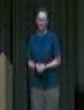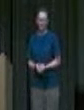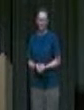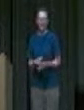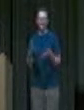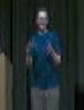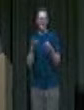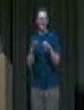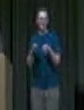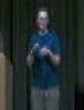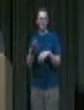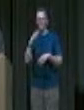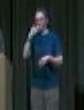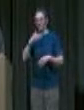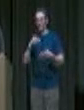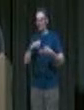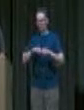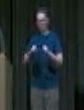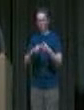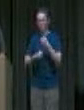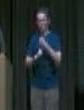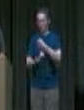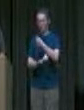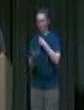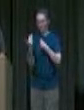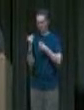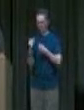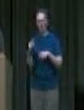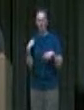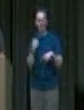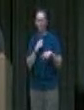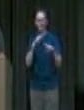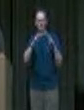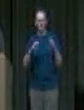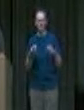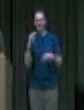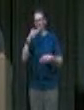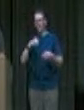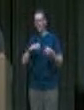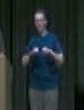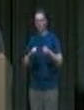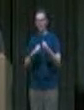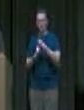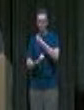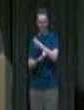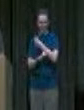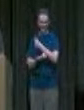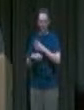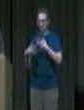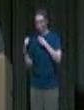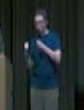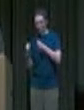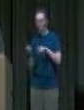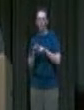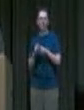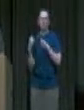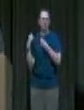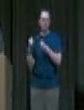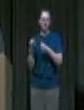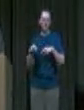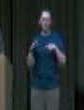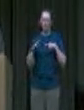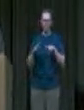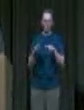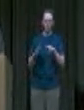I mentioned Front Street Bridge earlier, so we're looking at Front Street Bridge and the stability. Also the stability of the roadway that